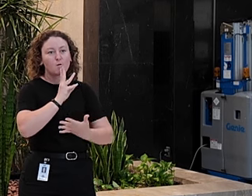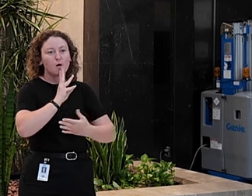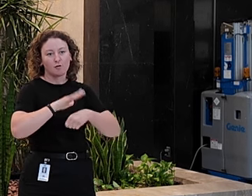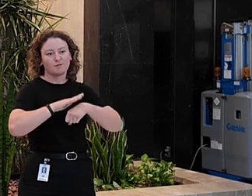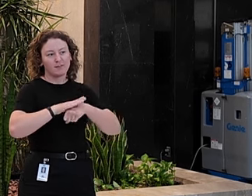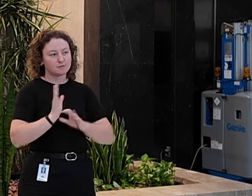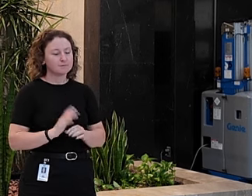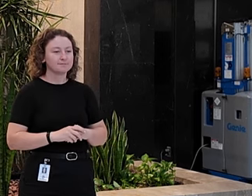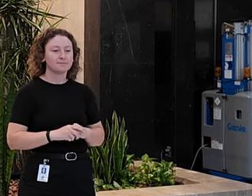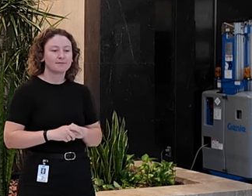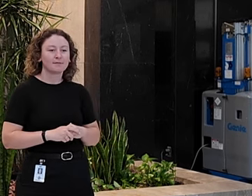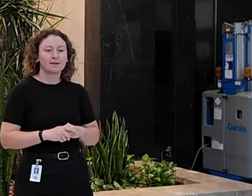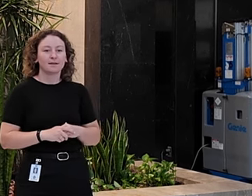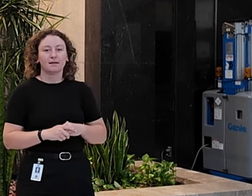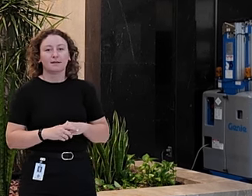was lifted.